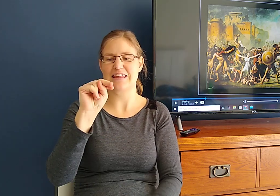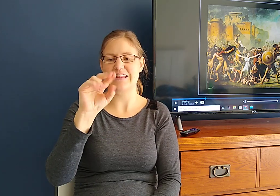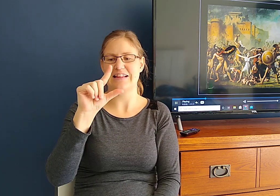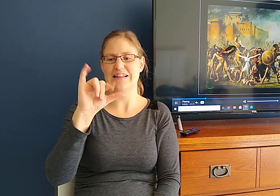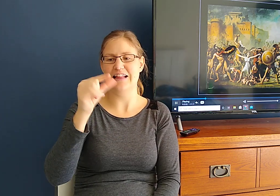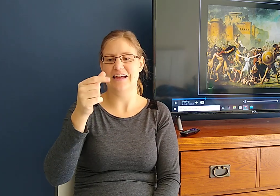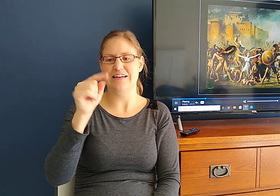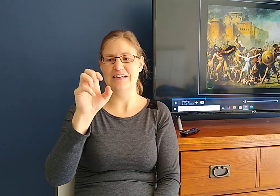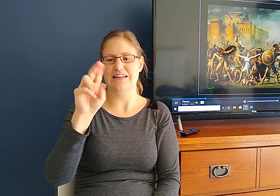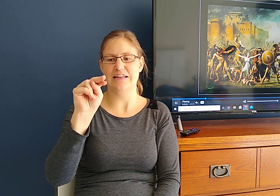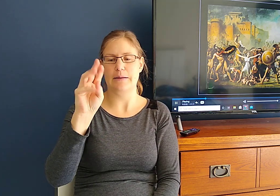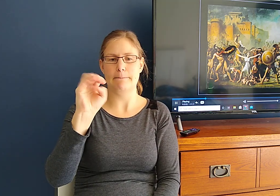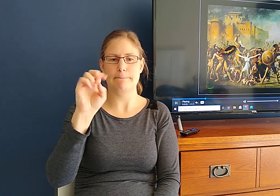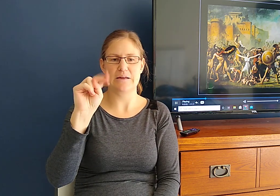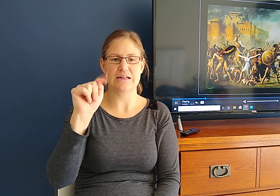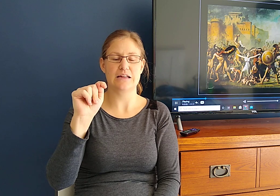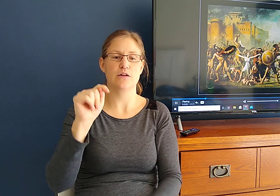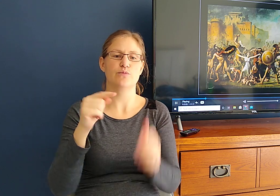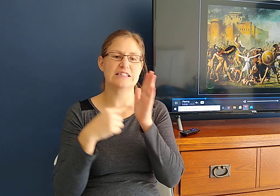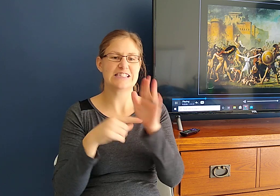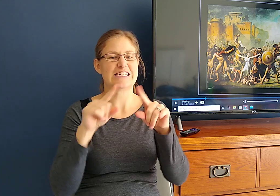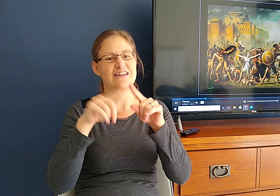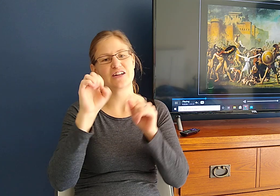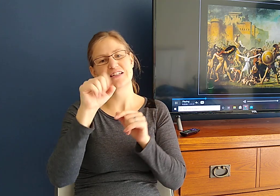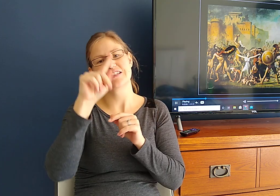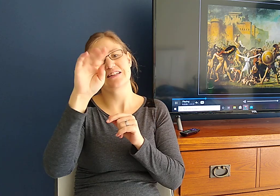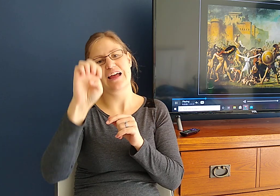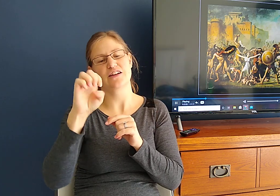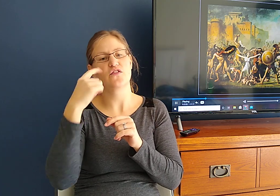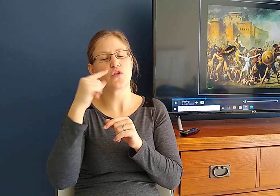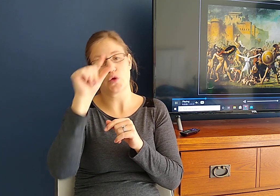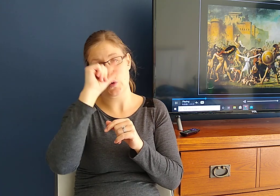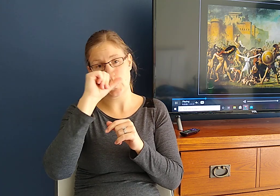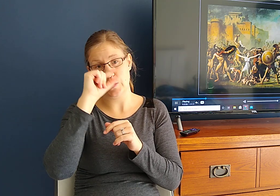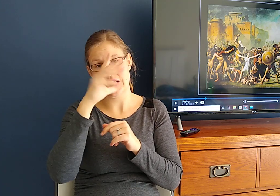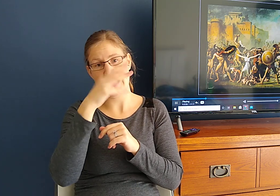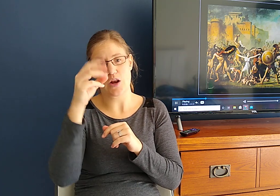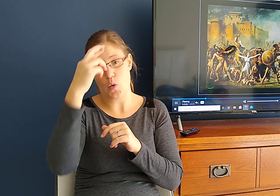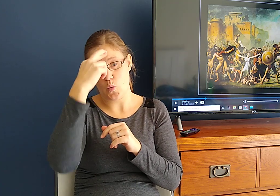also see an emulation of styles of the Greek and Roman art forms.